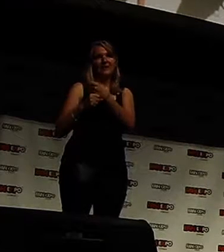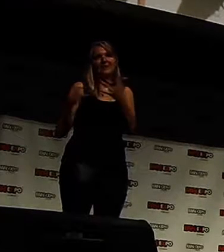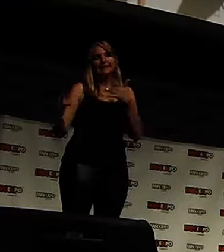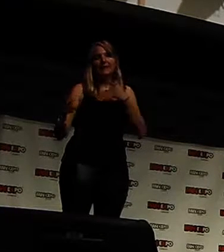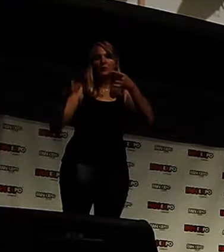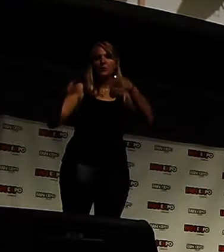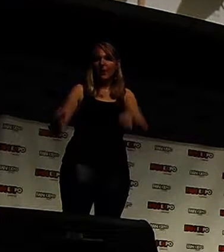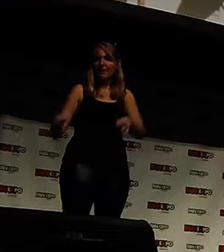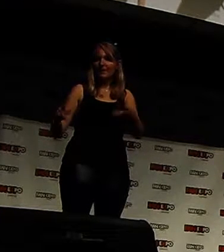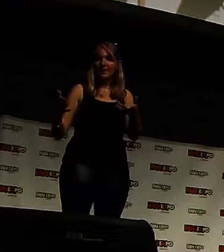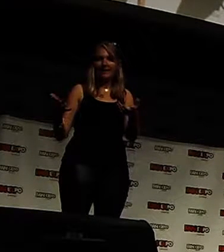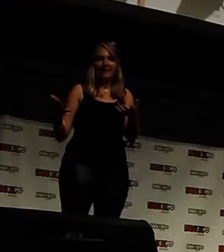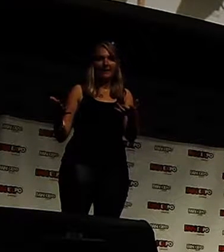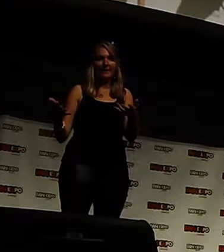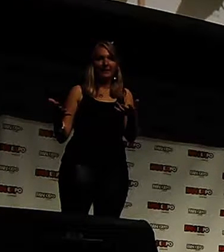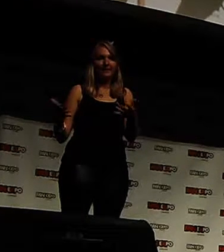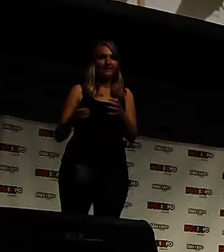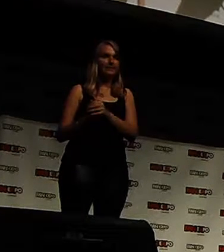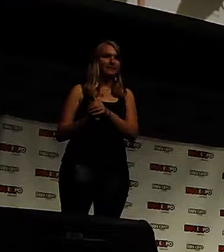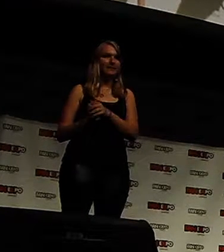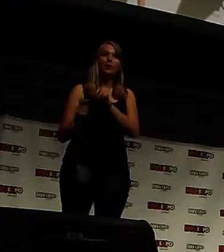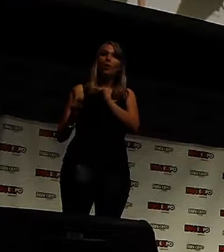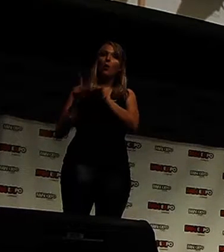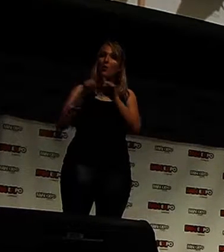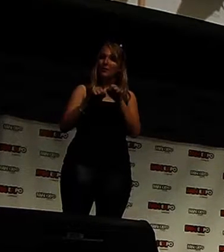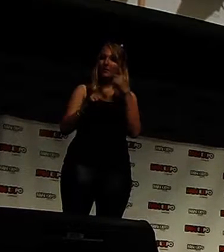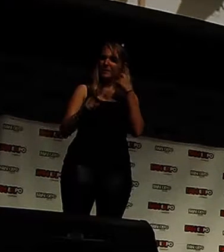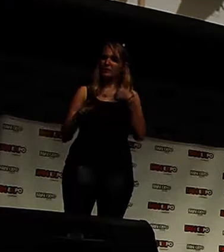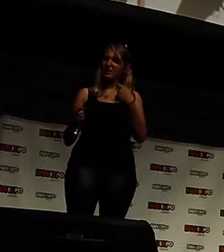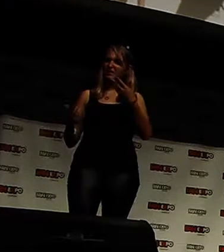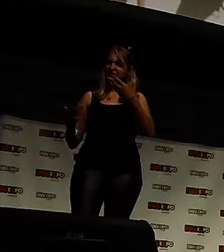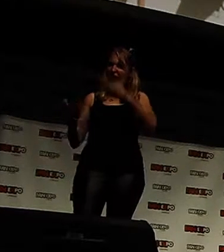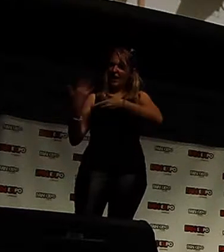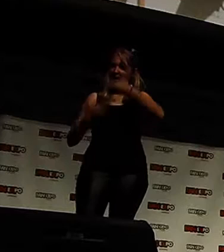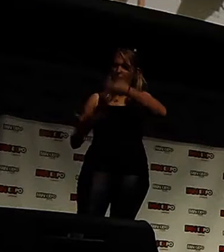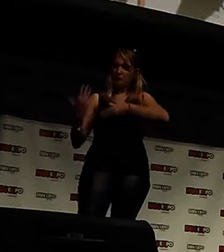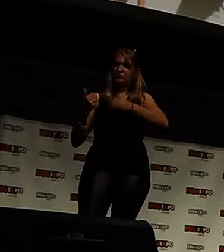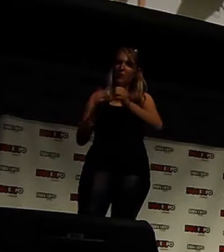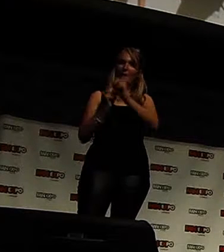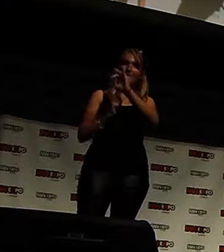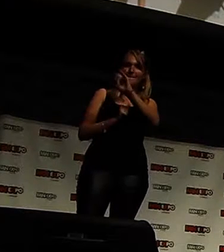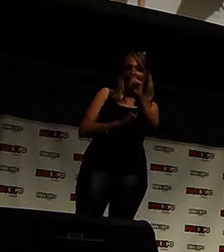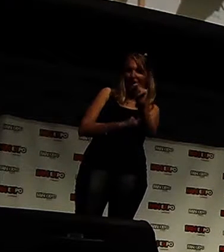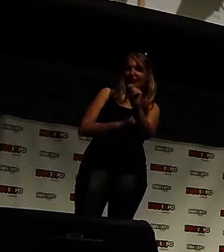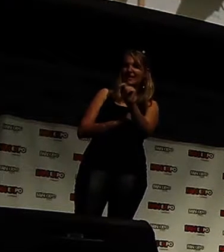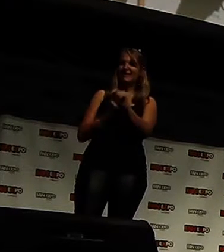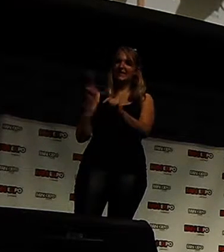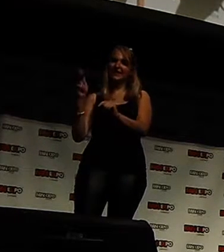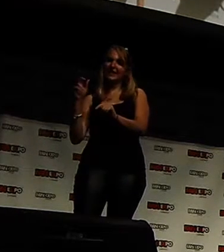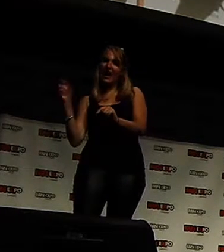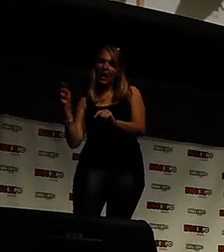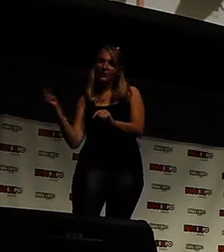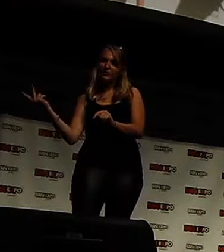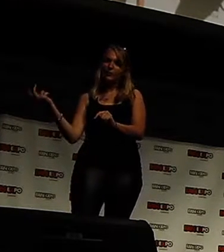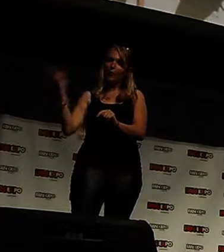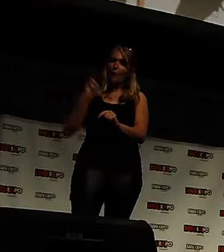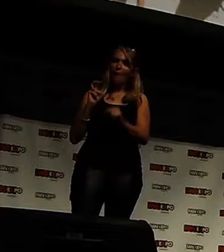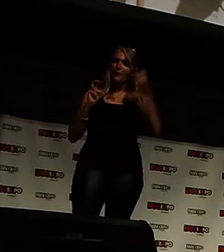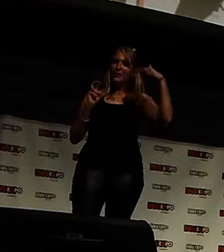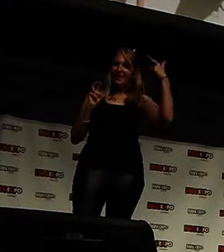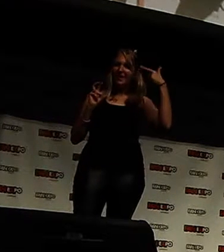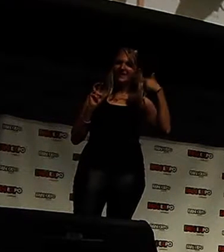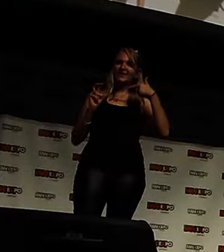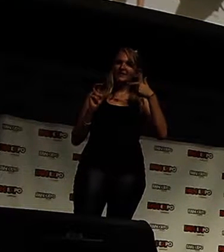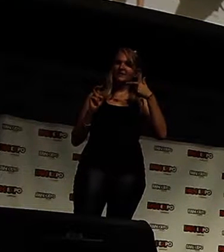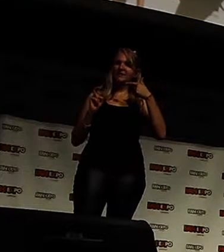happen, I suppose. And also, because we hang out a lot. Like, I hang out with Matt a lot, and Karen came over to London and was shooting on